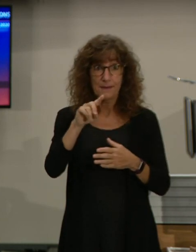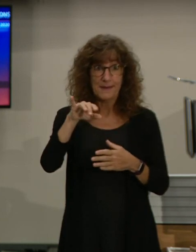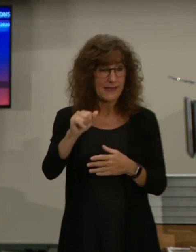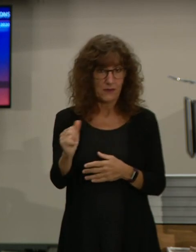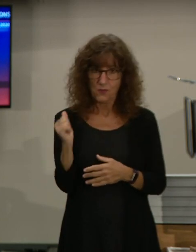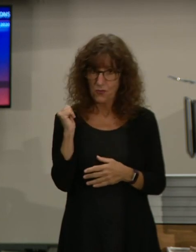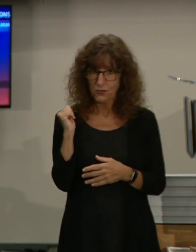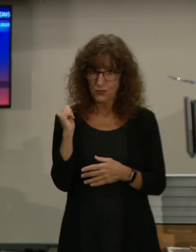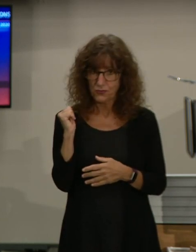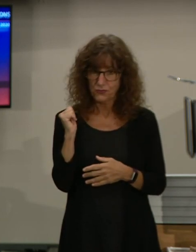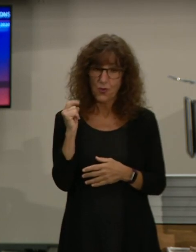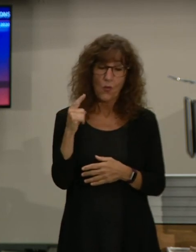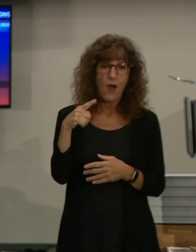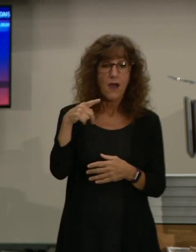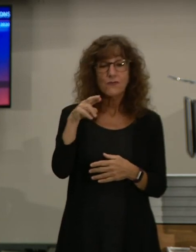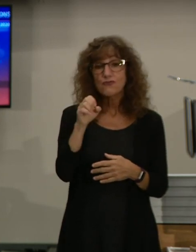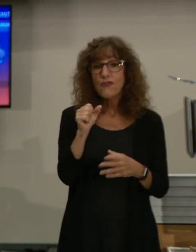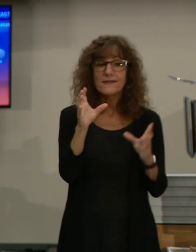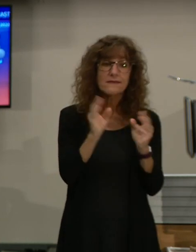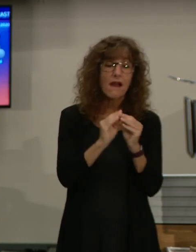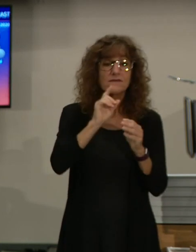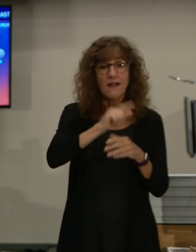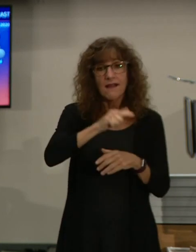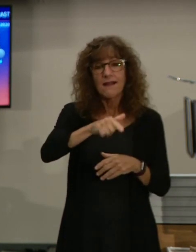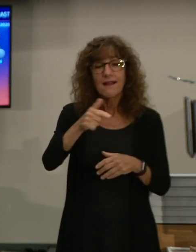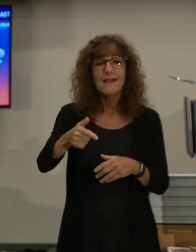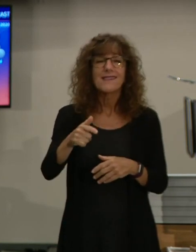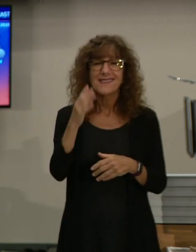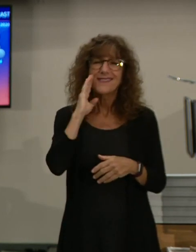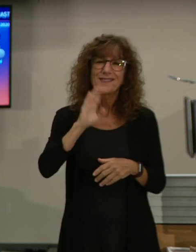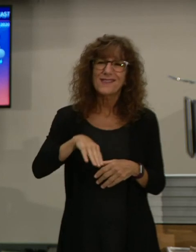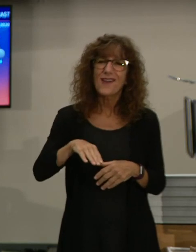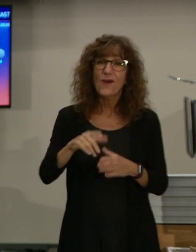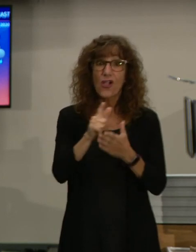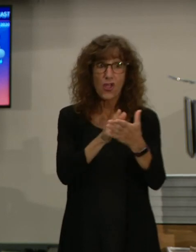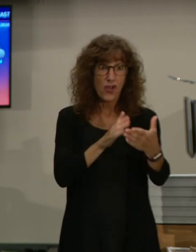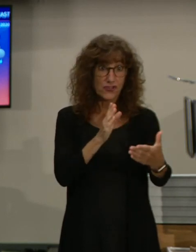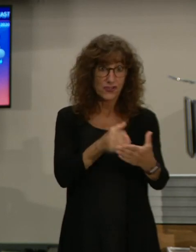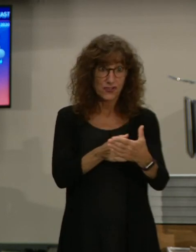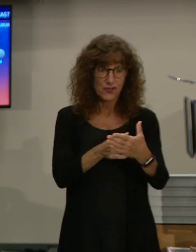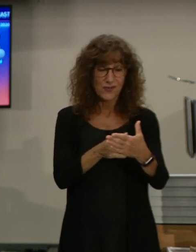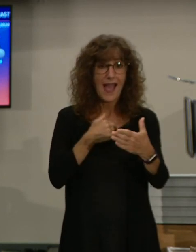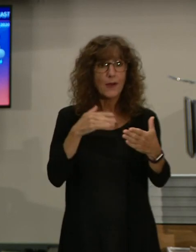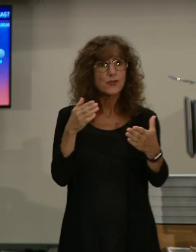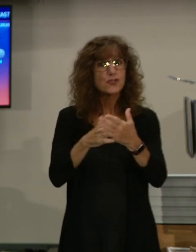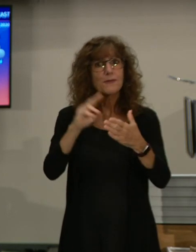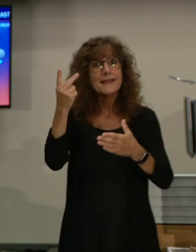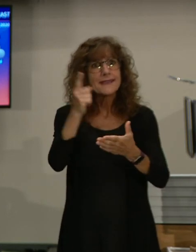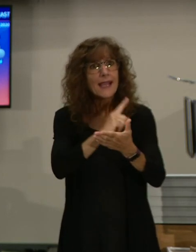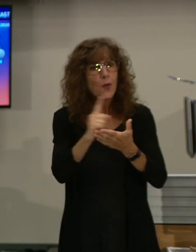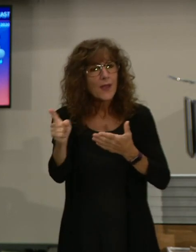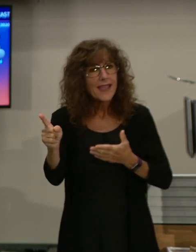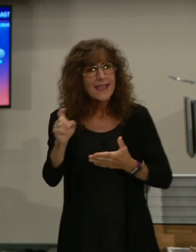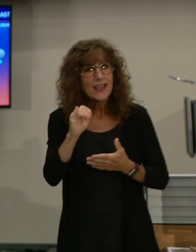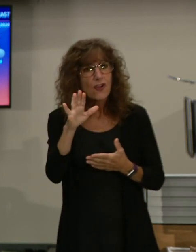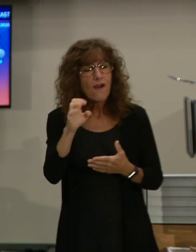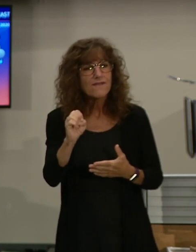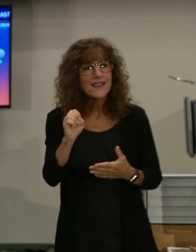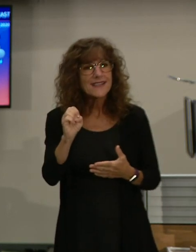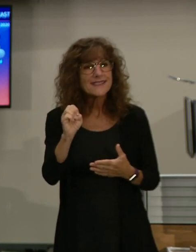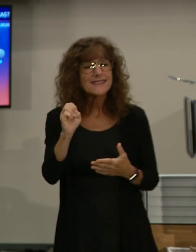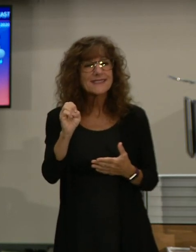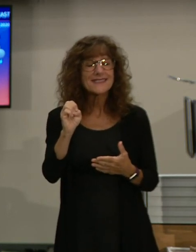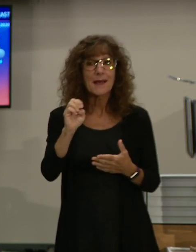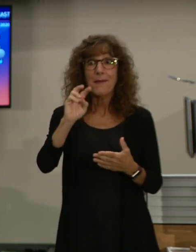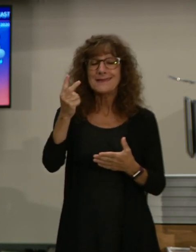that. One press conference after the next. As you all know, a lawsuit, I was sued my second week in office. The Henlea lawsuit came out